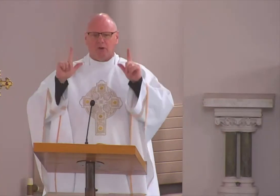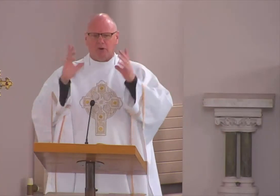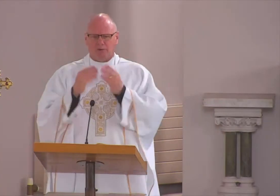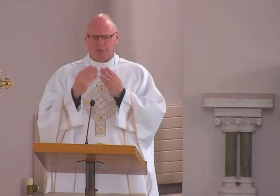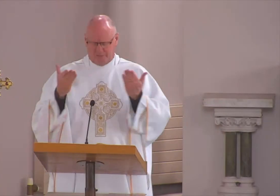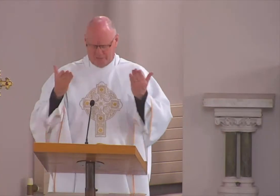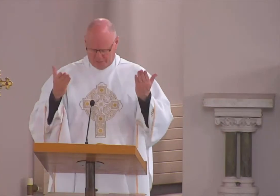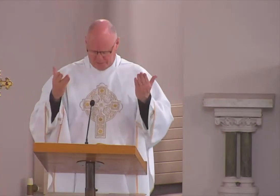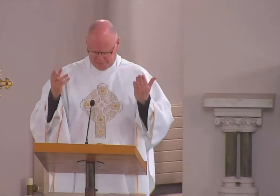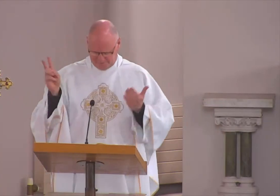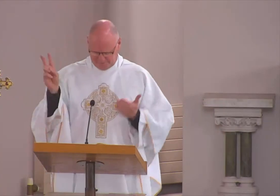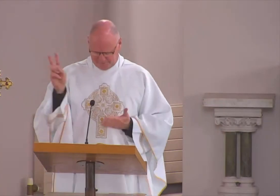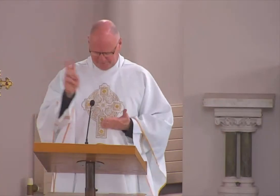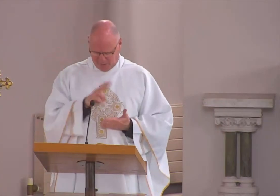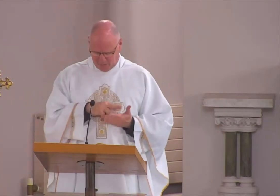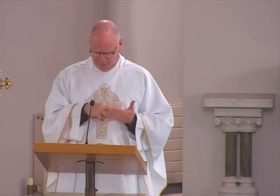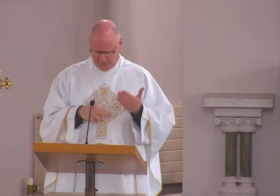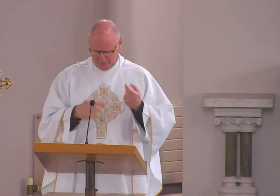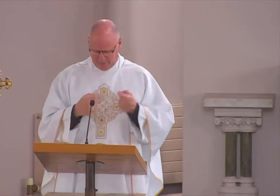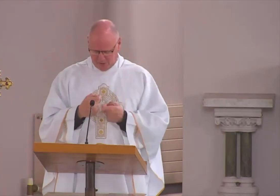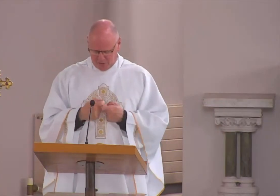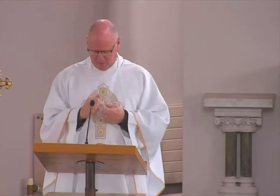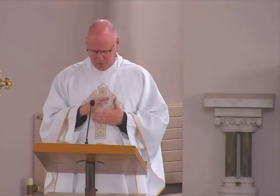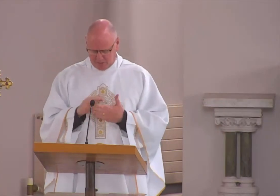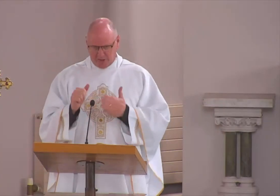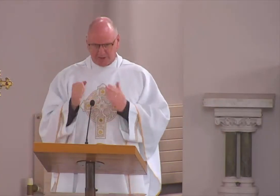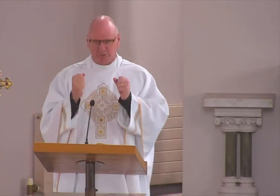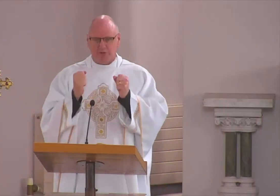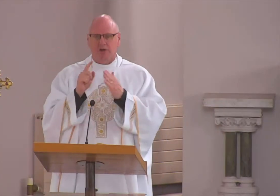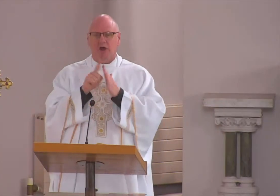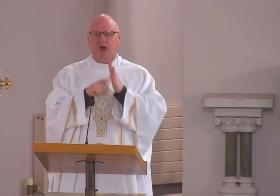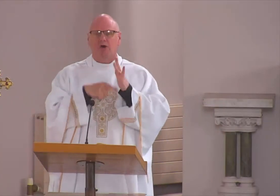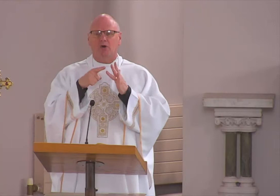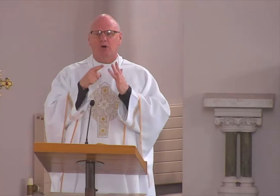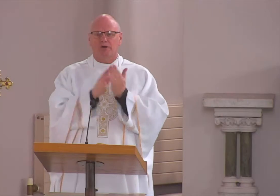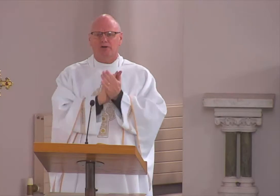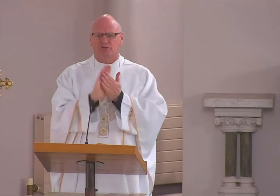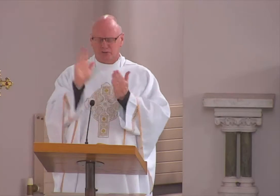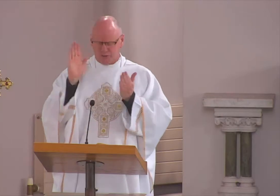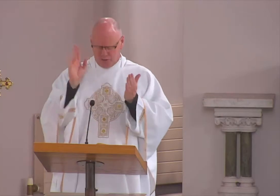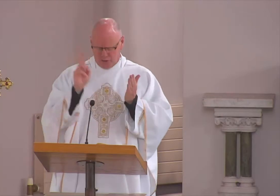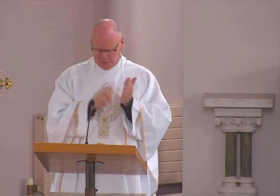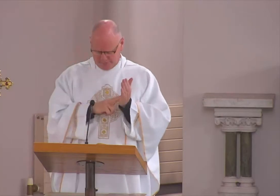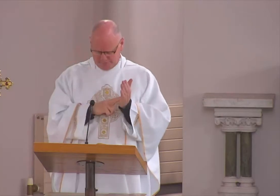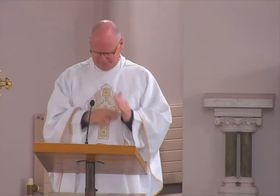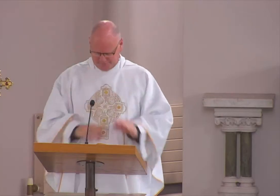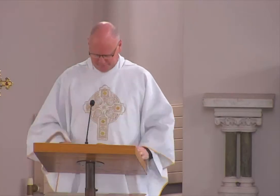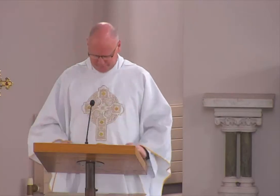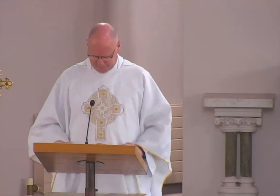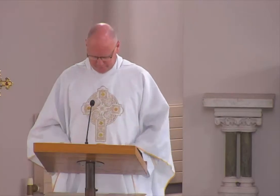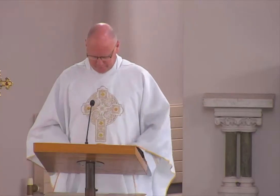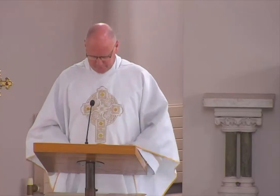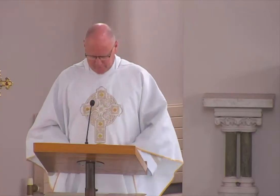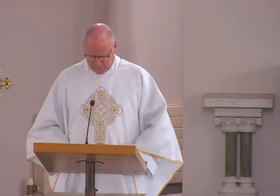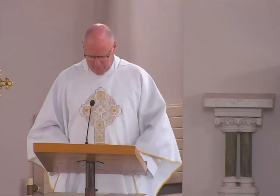The Lord be with you. A reading from the Holy Gospel according to John.